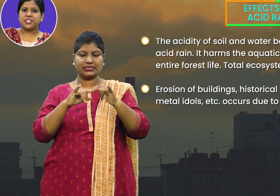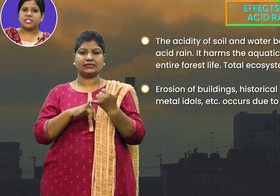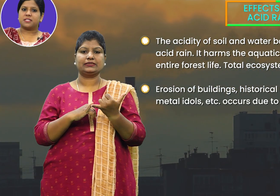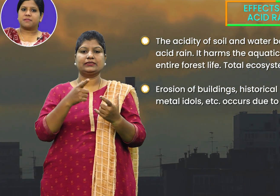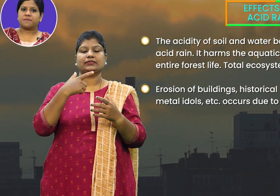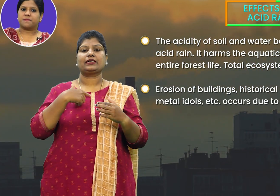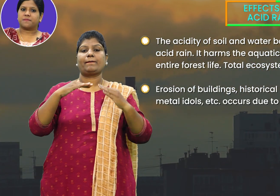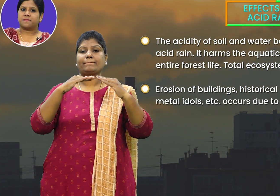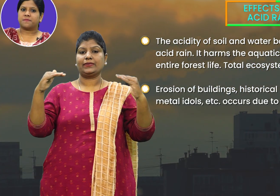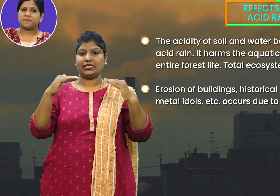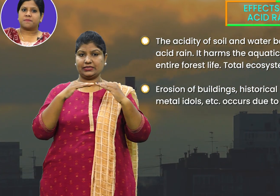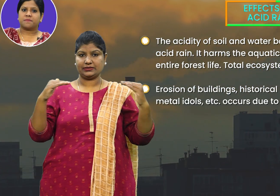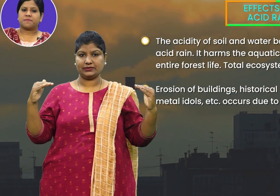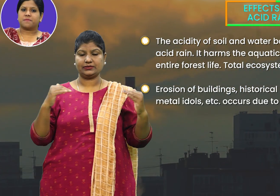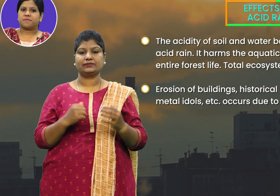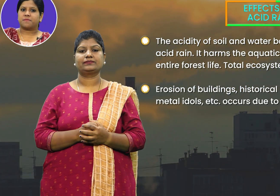bridges,